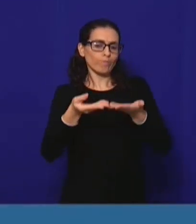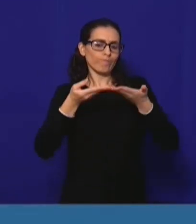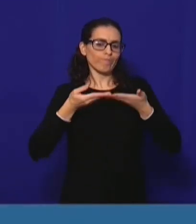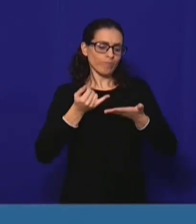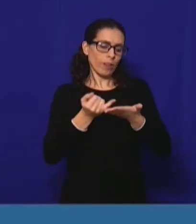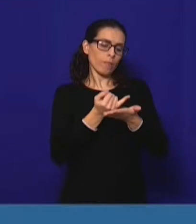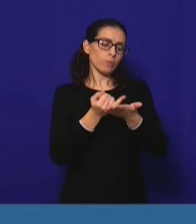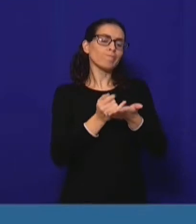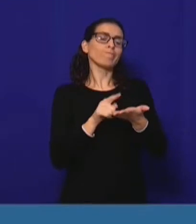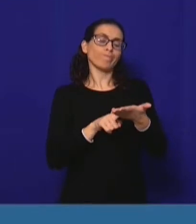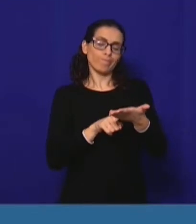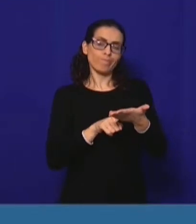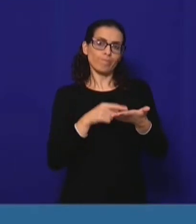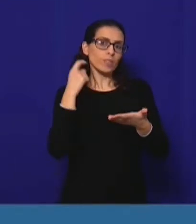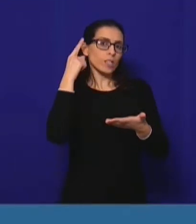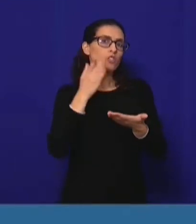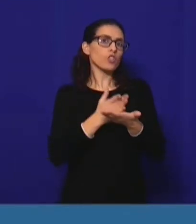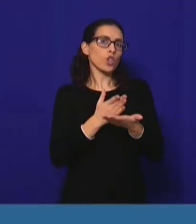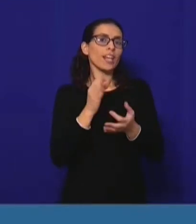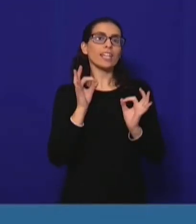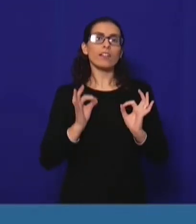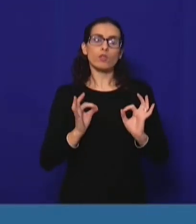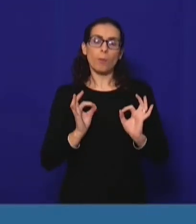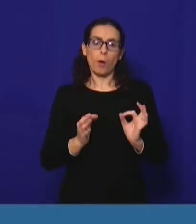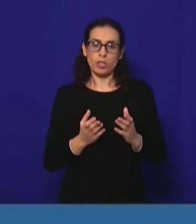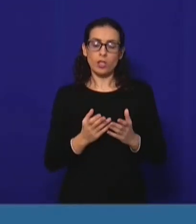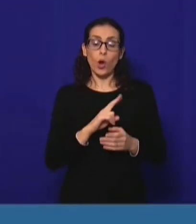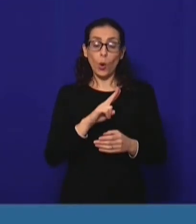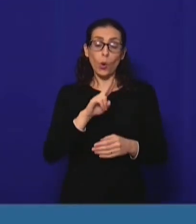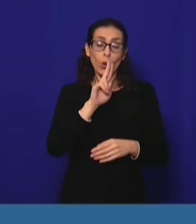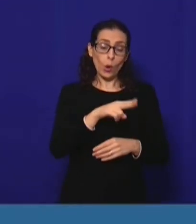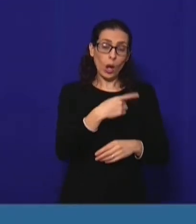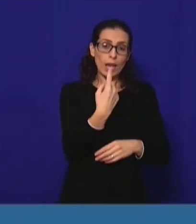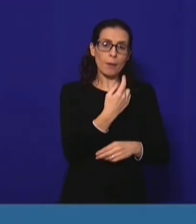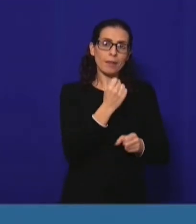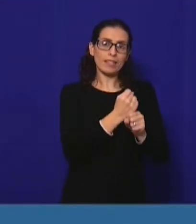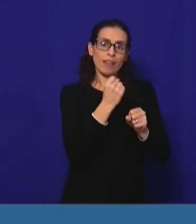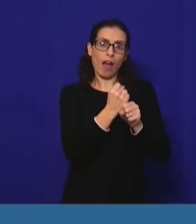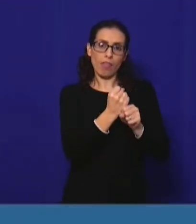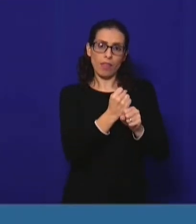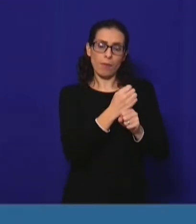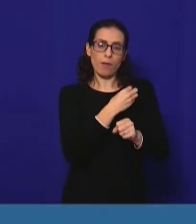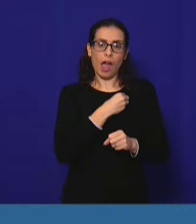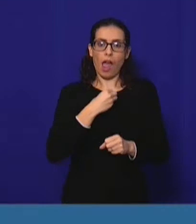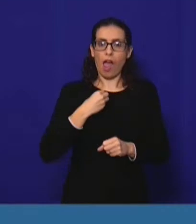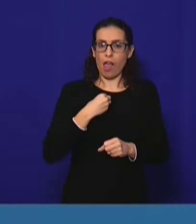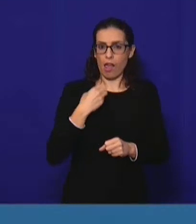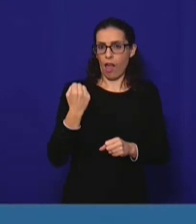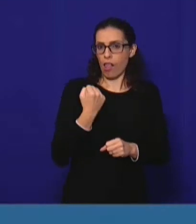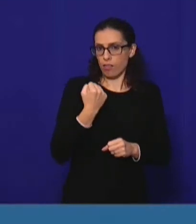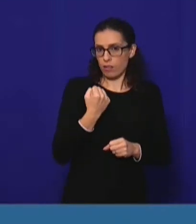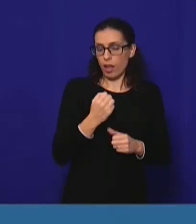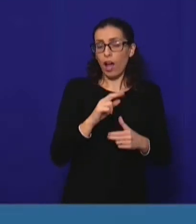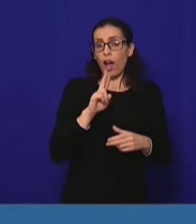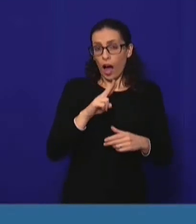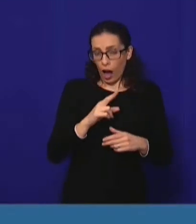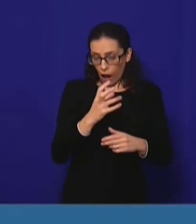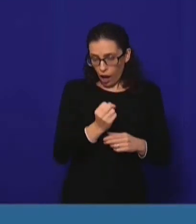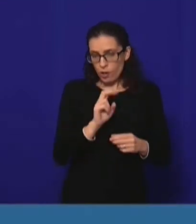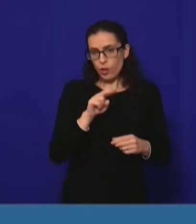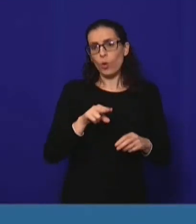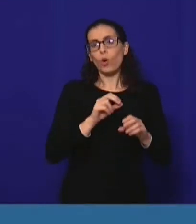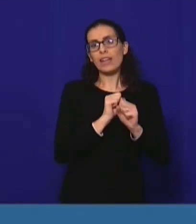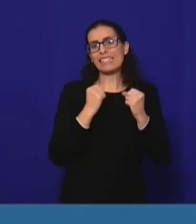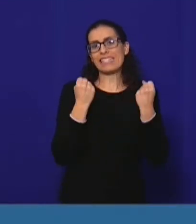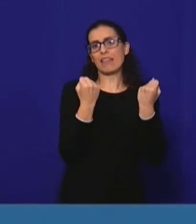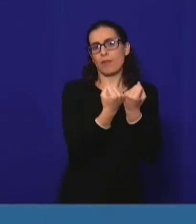l-deċiżjoni li tkun informata. U l-istess ukoll lill-healthcare workers. Infatti għandna numru ta' seminars li huma wkoll ippjanati għal healthcare workers ħalli nkun